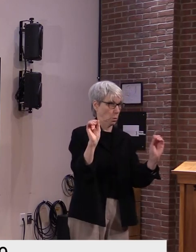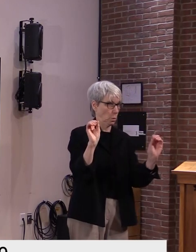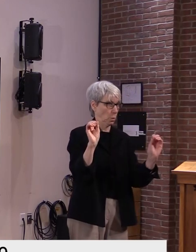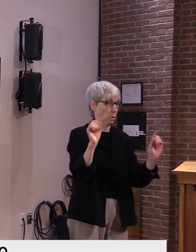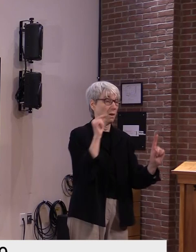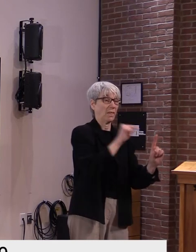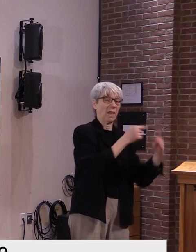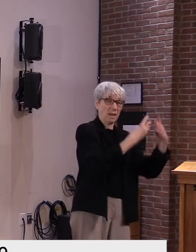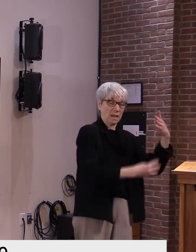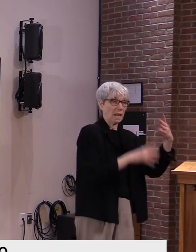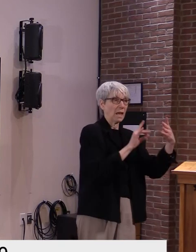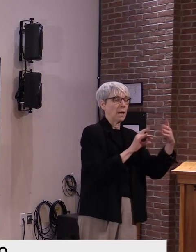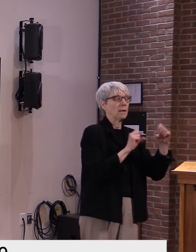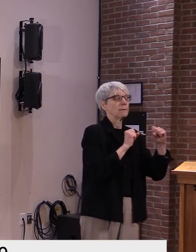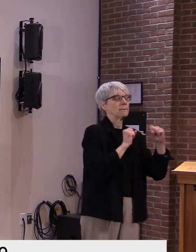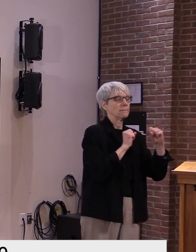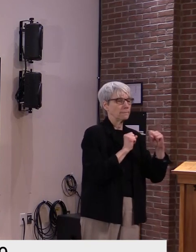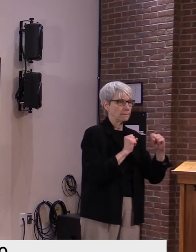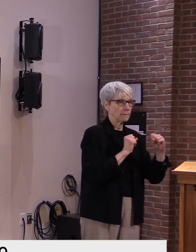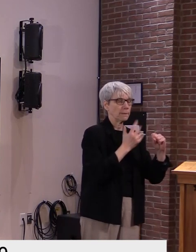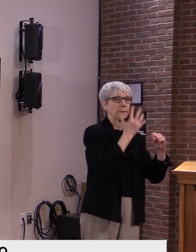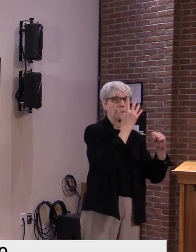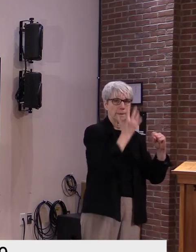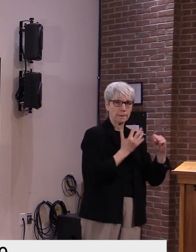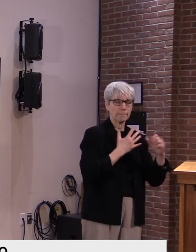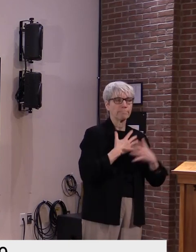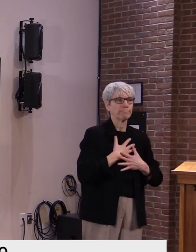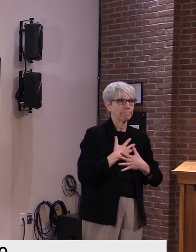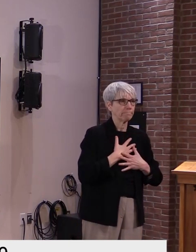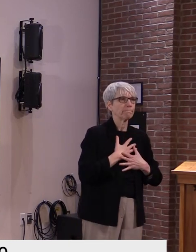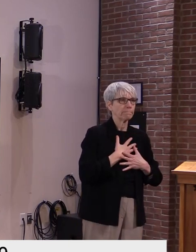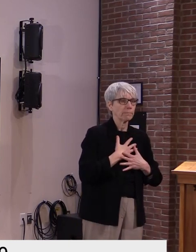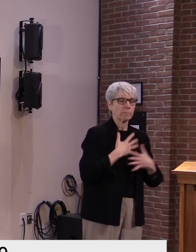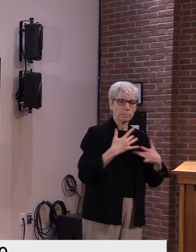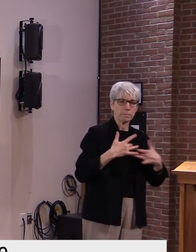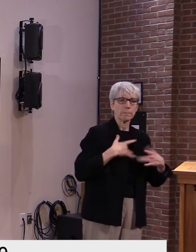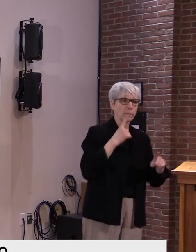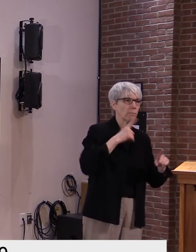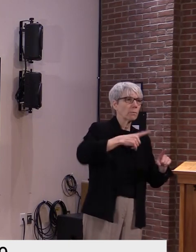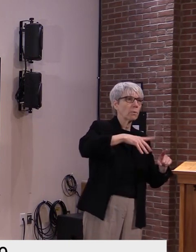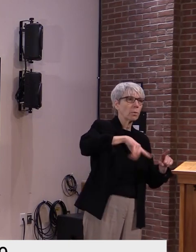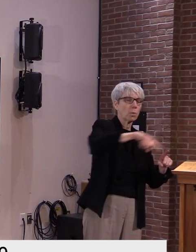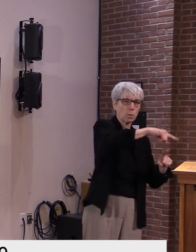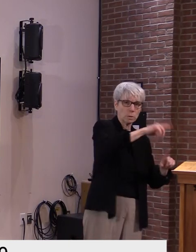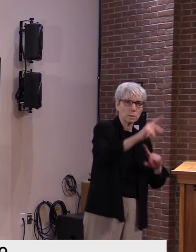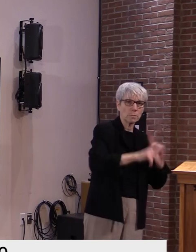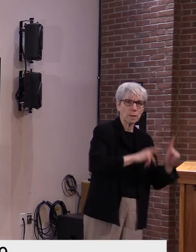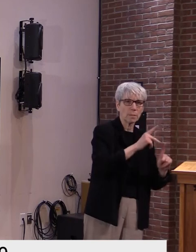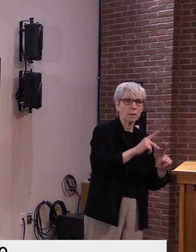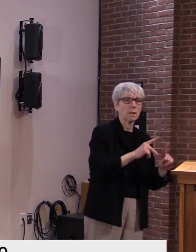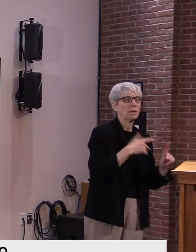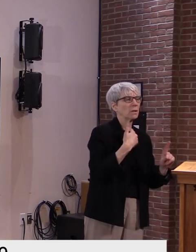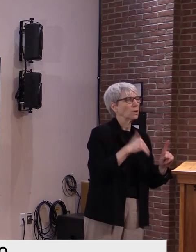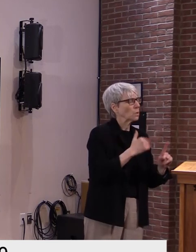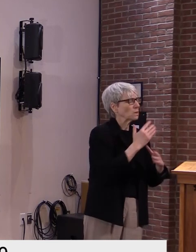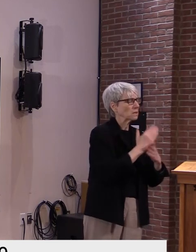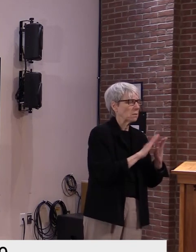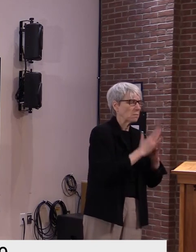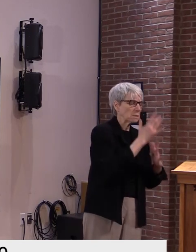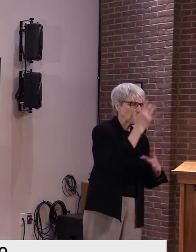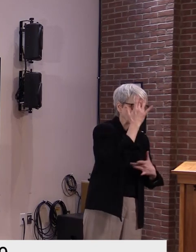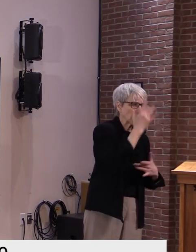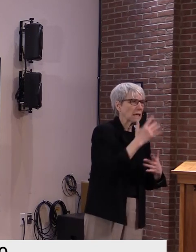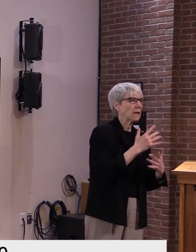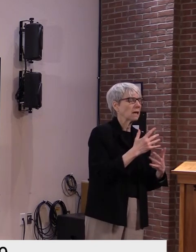impacted, it's very unfortunate, and we feel terrible about the necessary illnesses, hospitalizations,